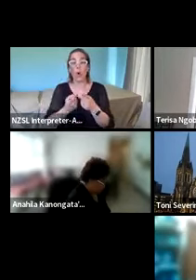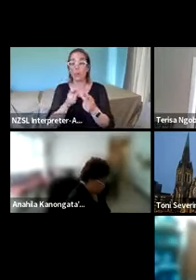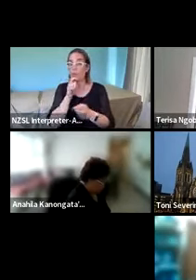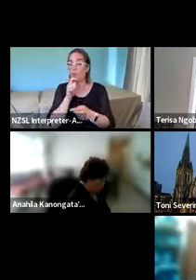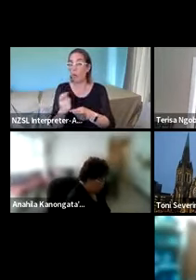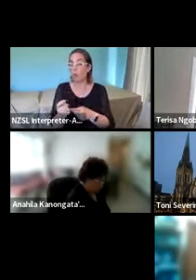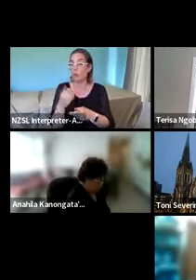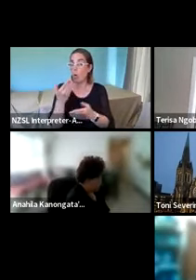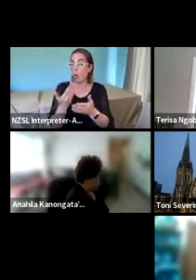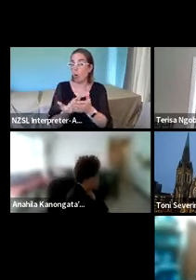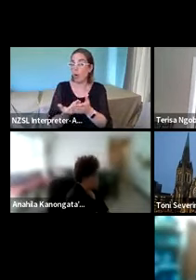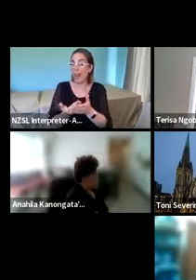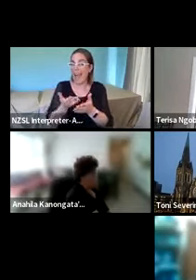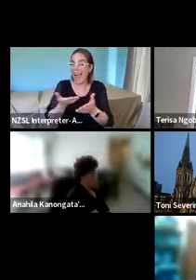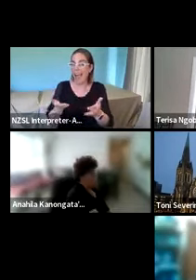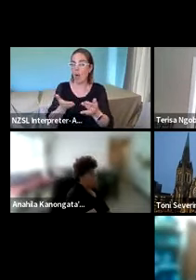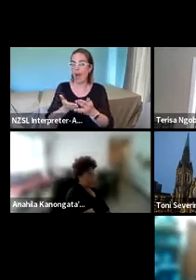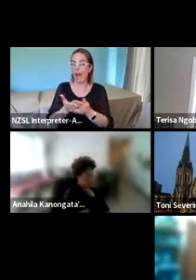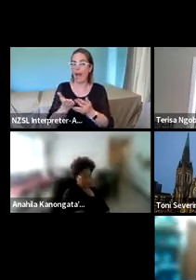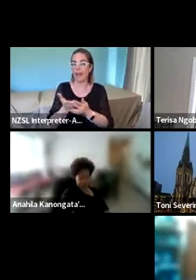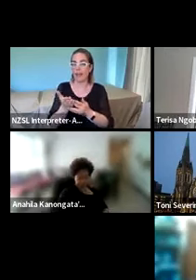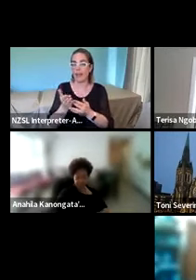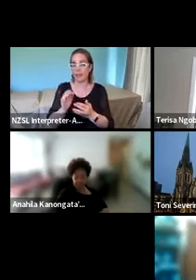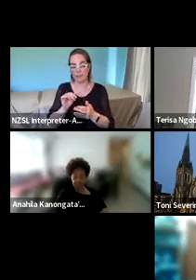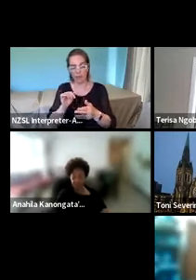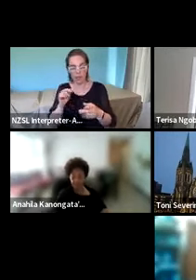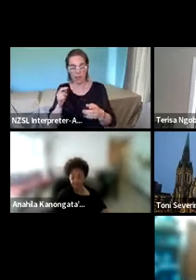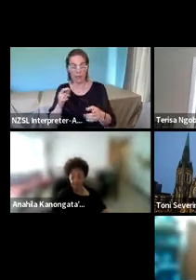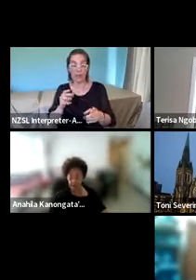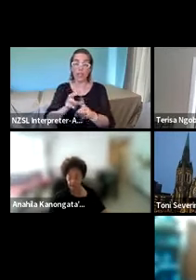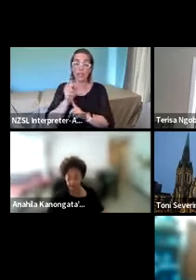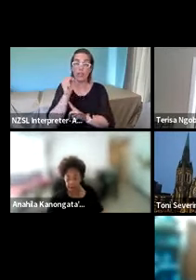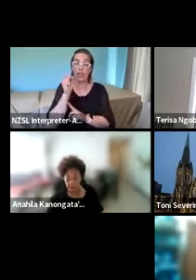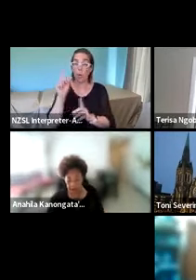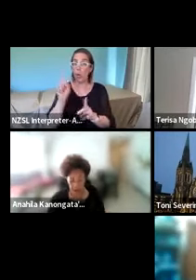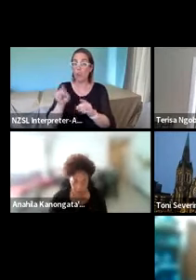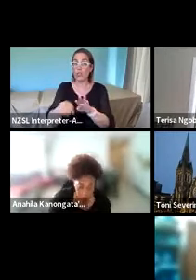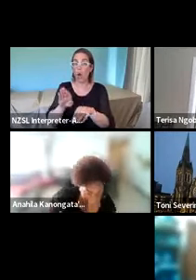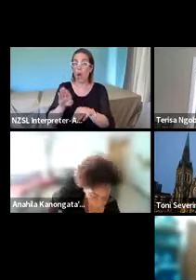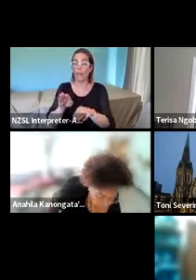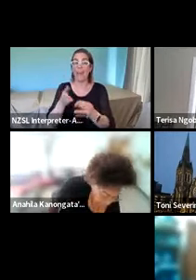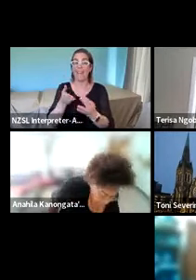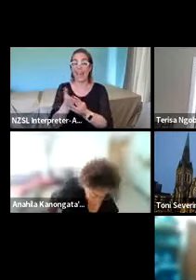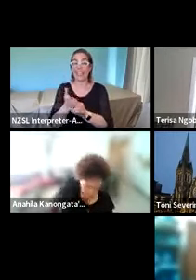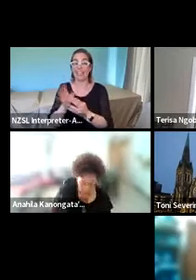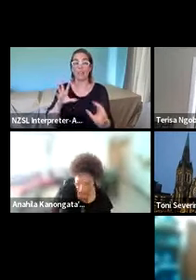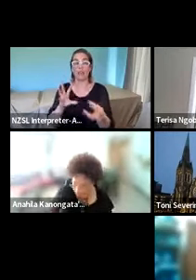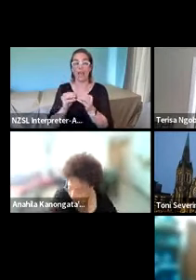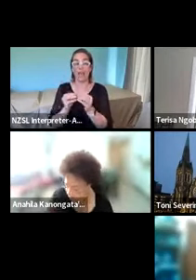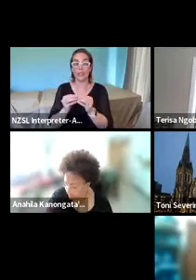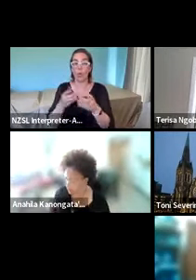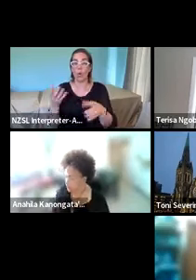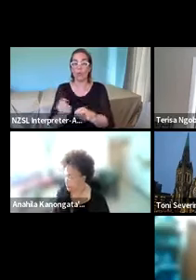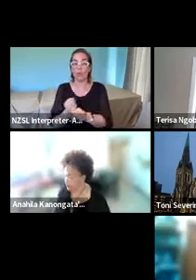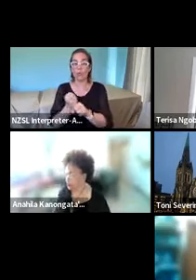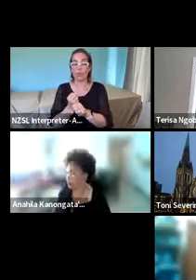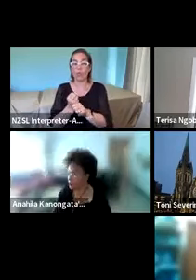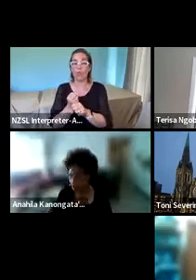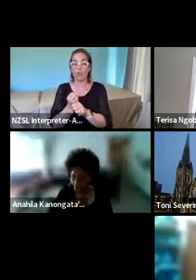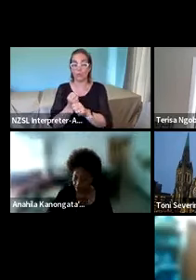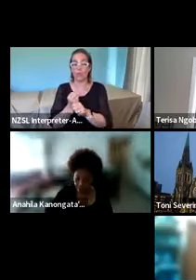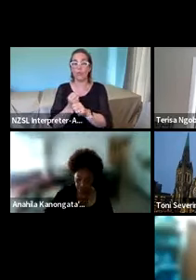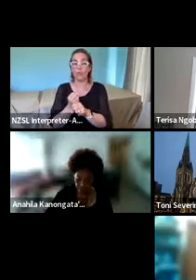exactly how access is being obtained or what type of access is being created or produced. If